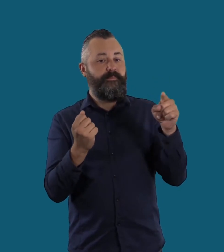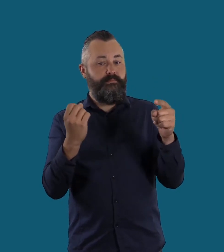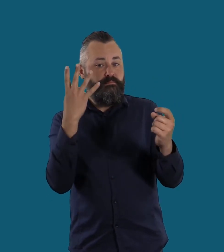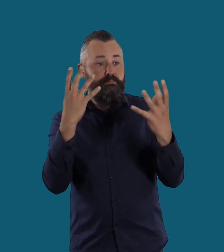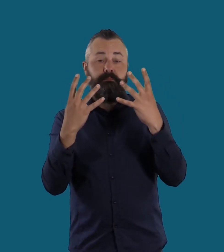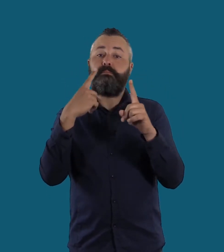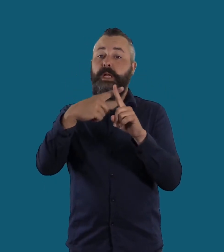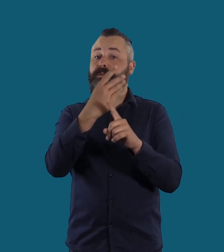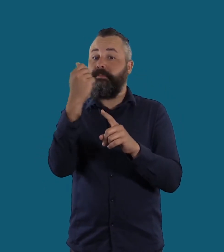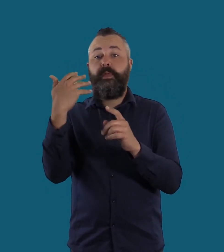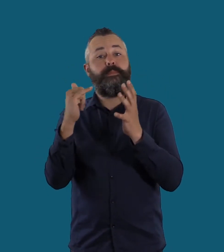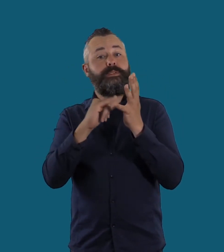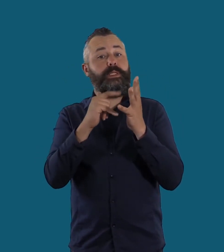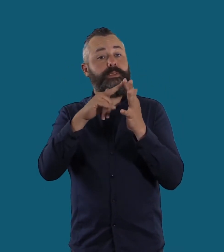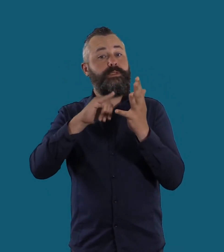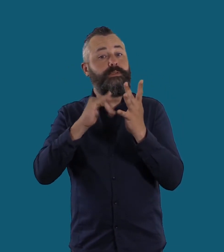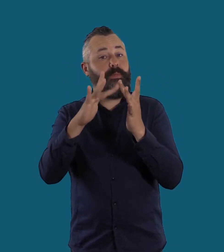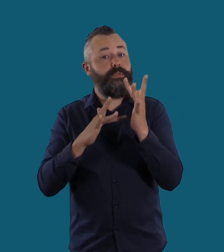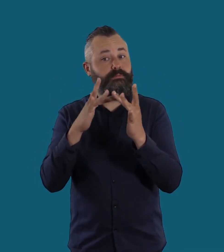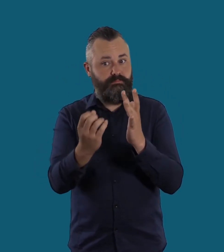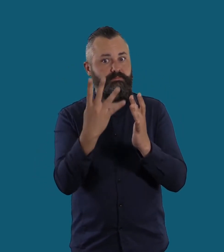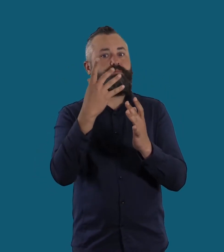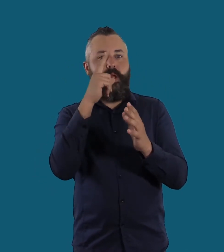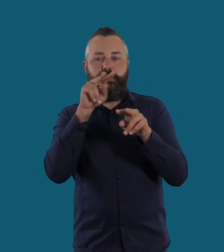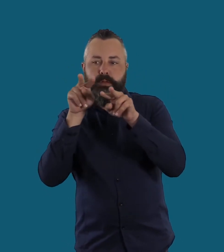Tsunami warnings may also appear on local SES websites.